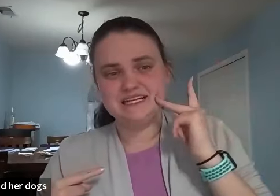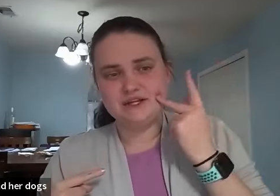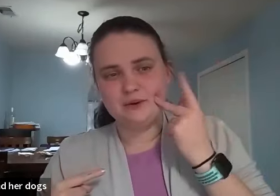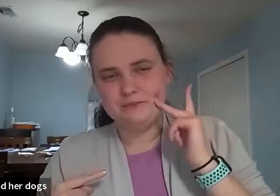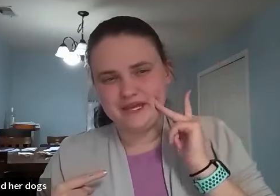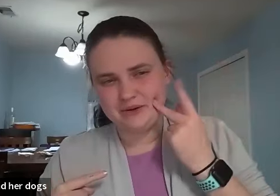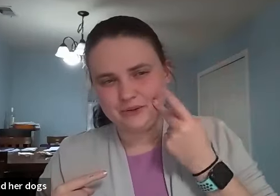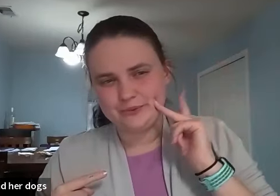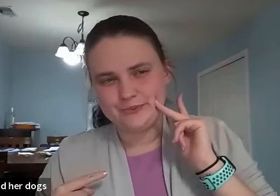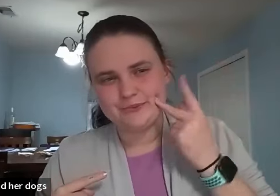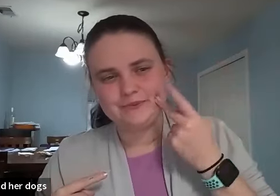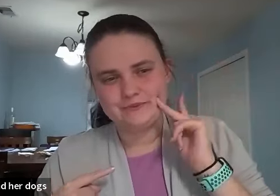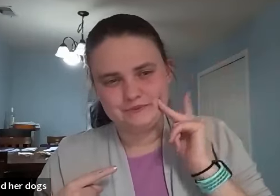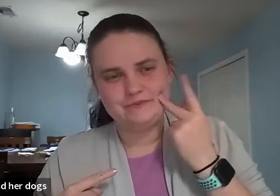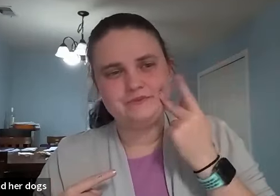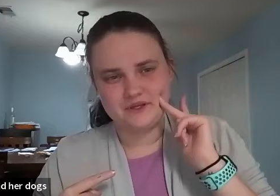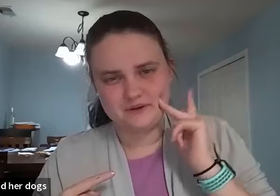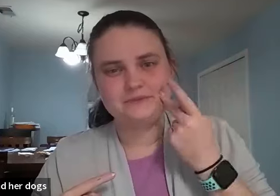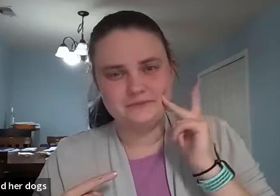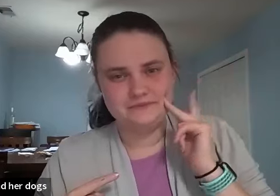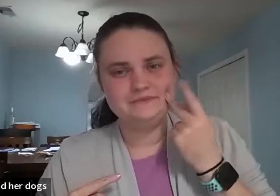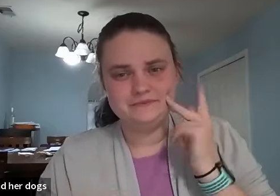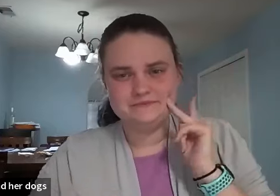you go pickle, pickle. Mm-hmm.